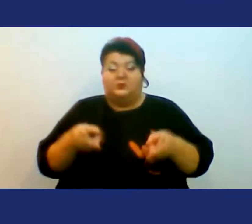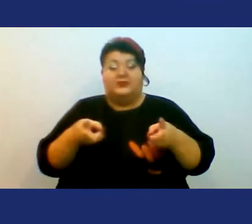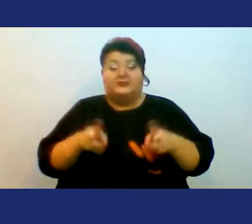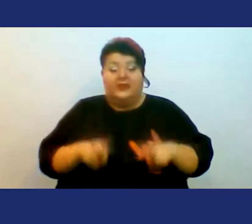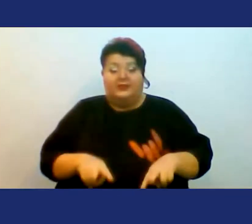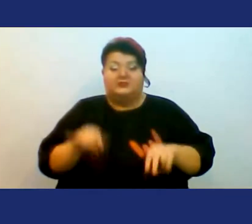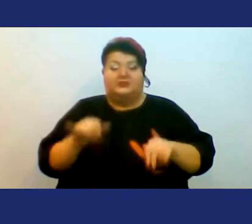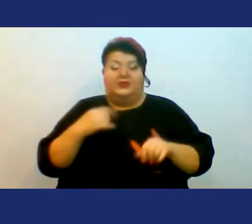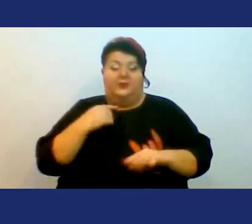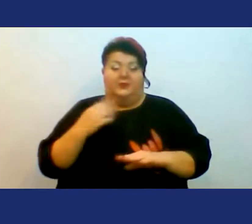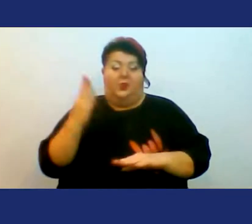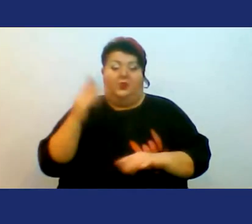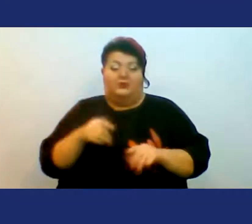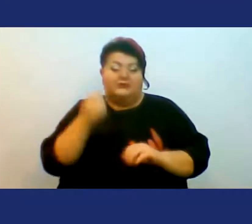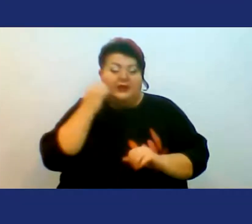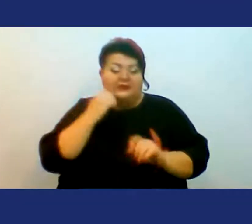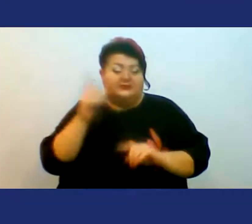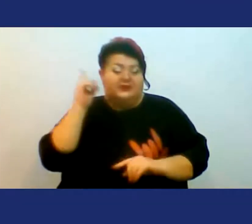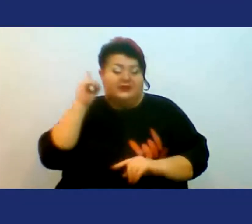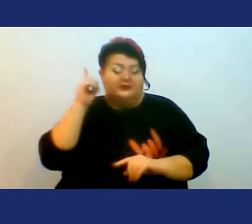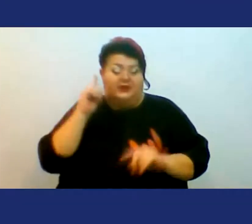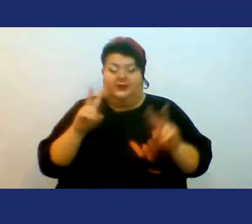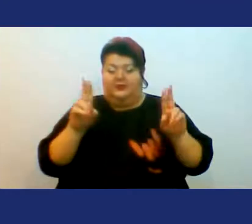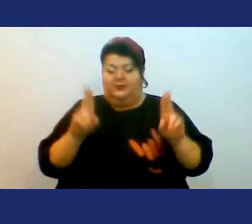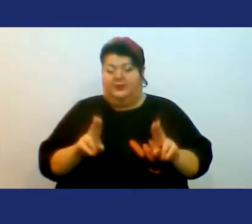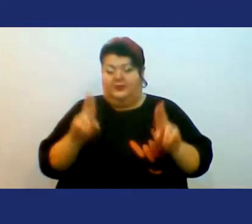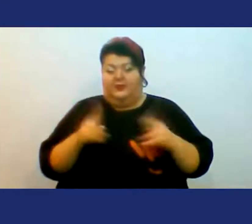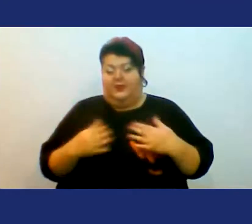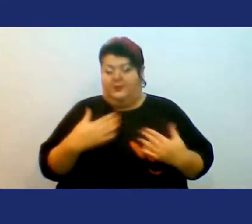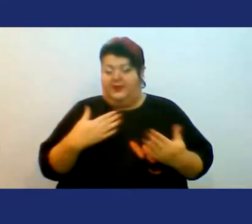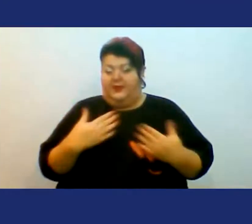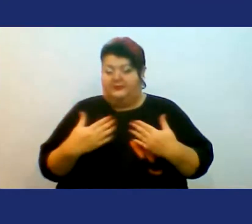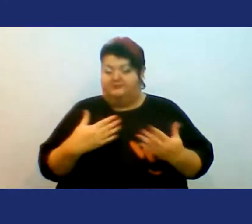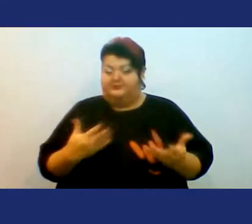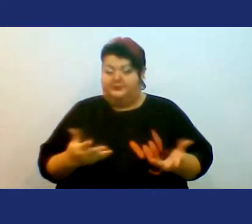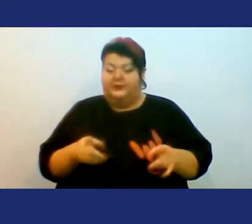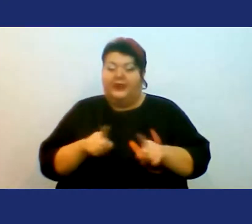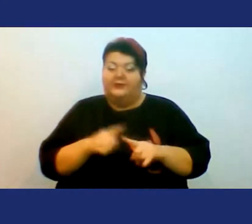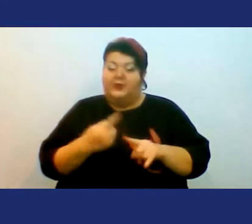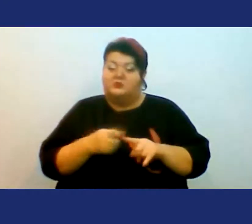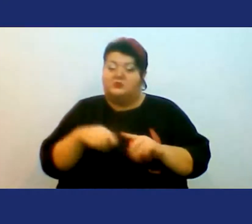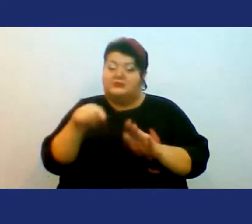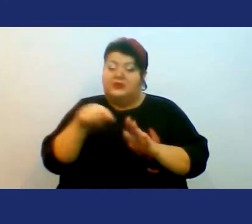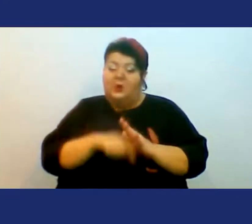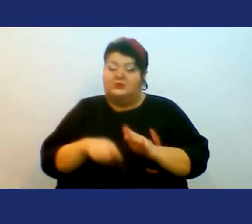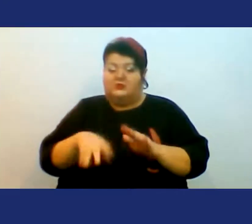of under-resourcing, with some people having to wait as long as 8 to 10 hours to have to vote.